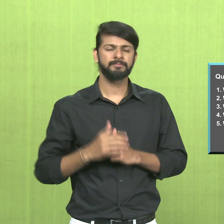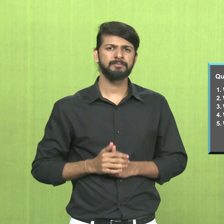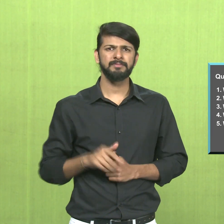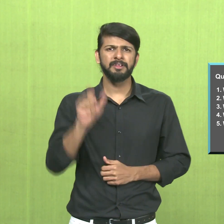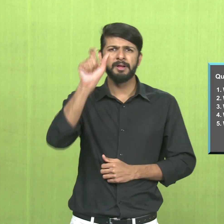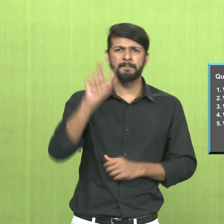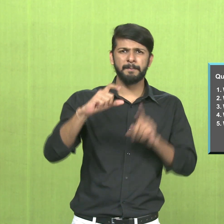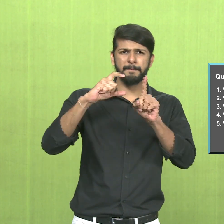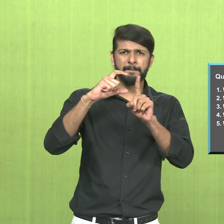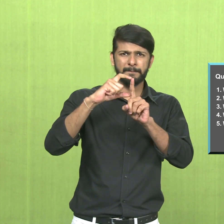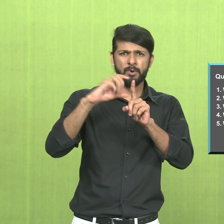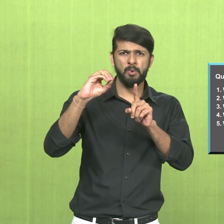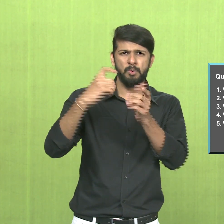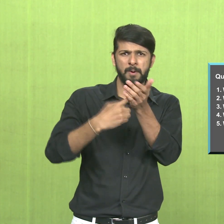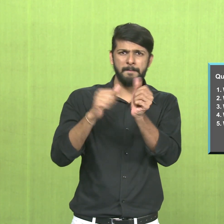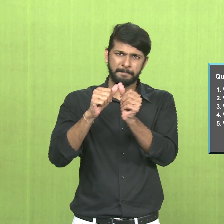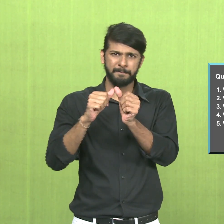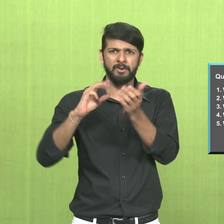Questions related to the second painting. Question number 1,